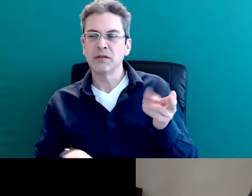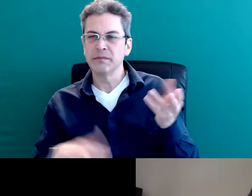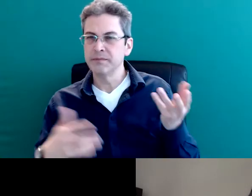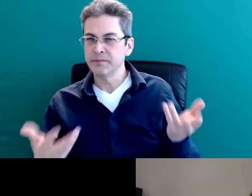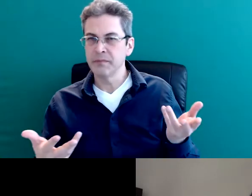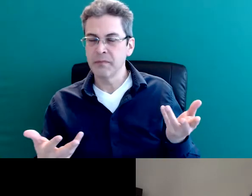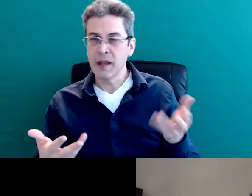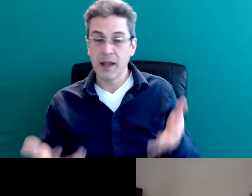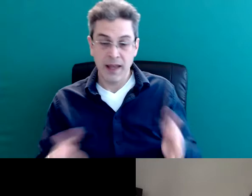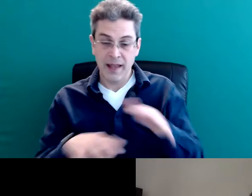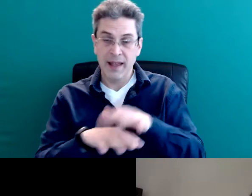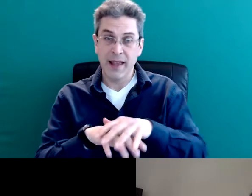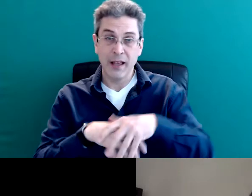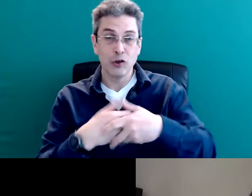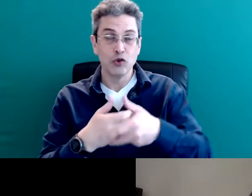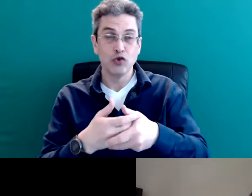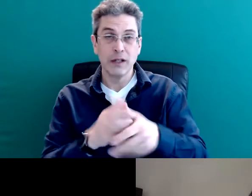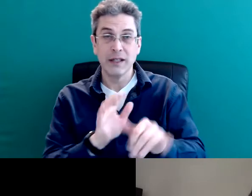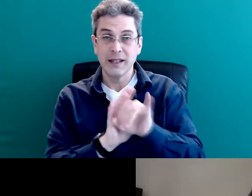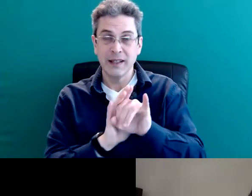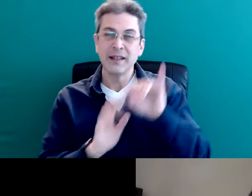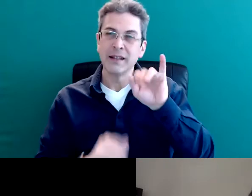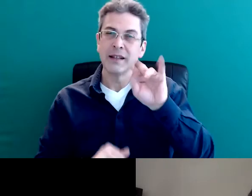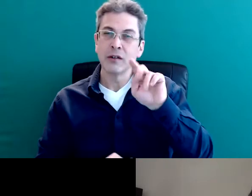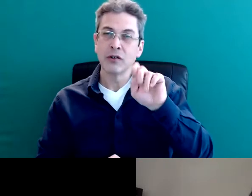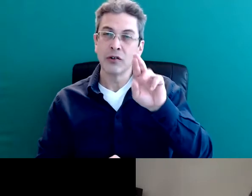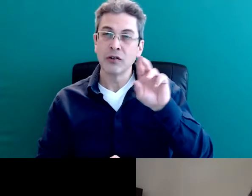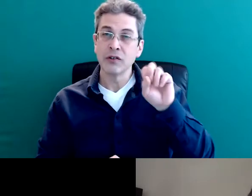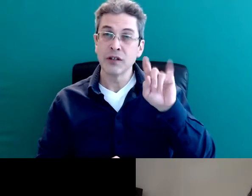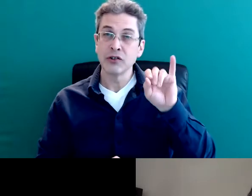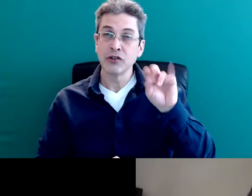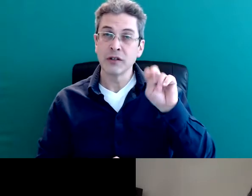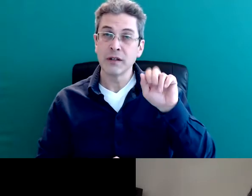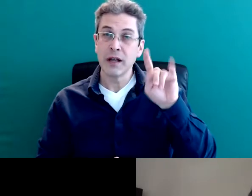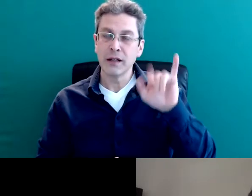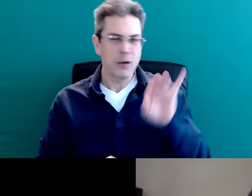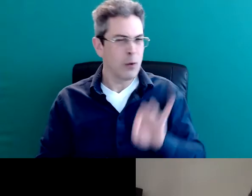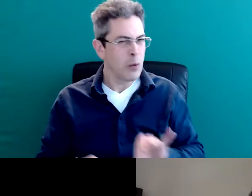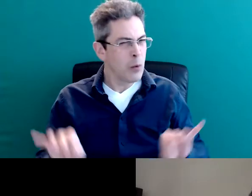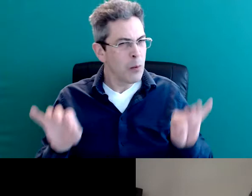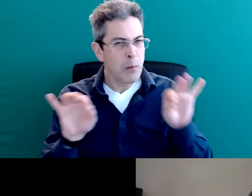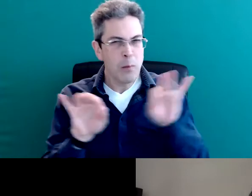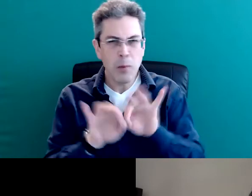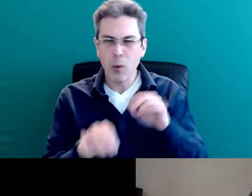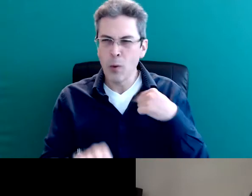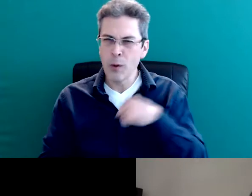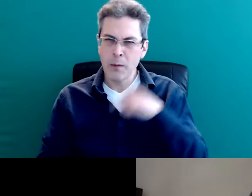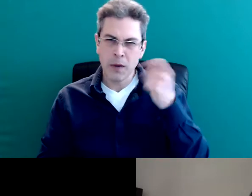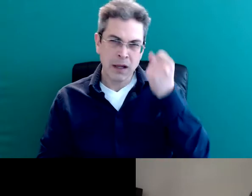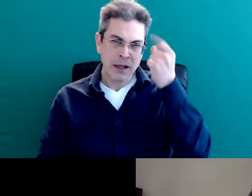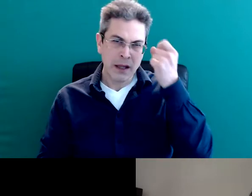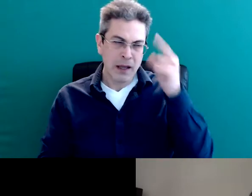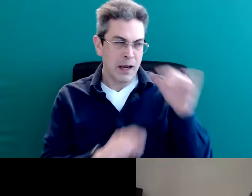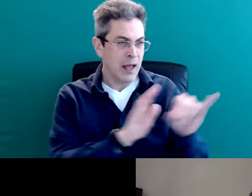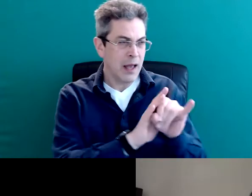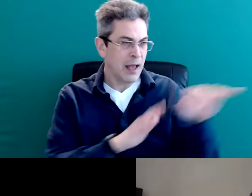Intersectionality is incredibly important. We need to tell these stories. It is critically important that we understand these intersections because our